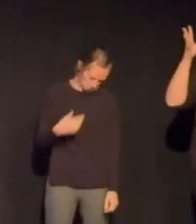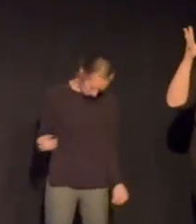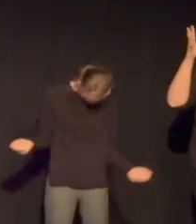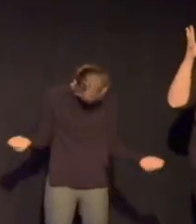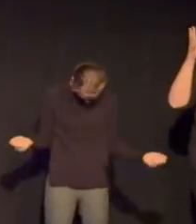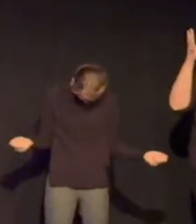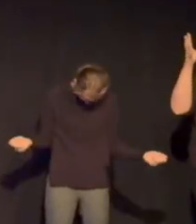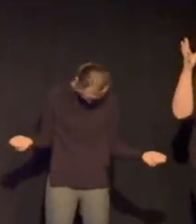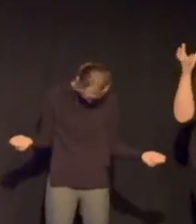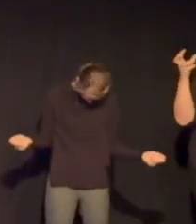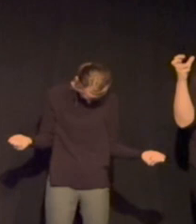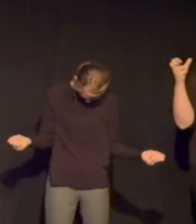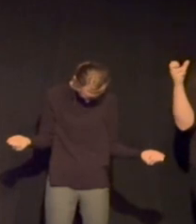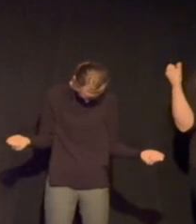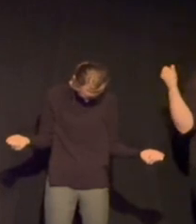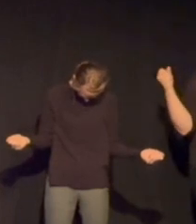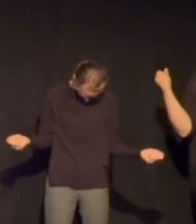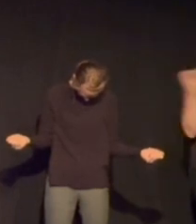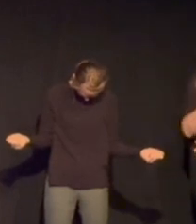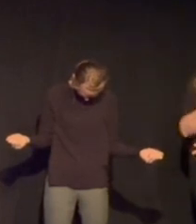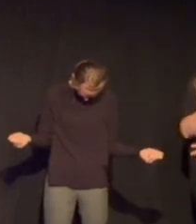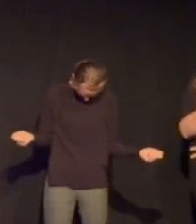Daddy, that was so scary.